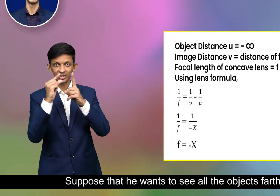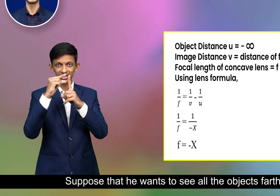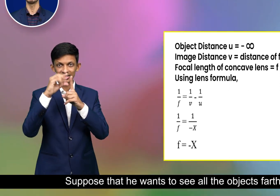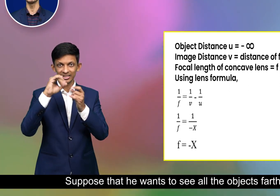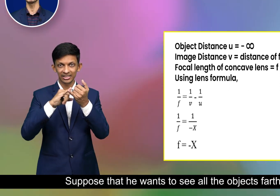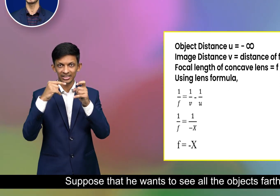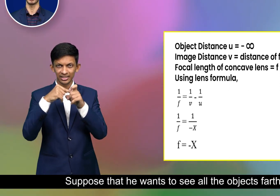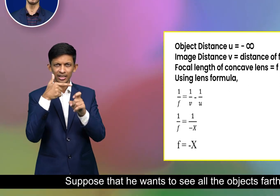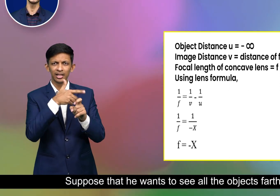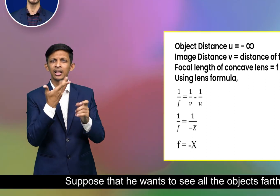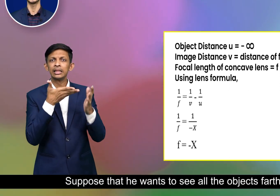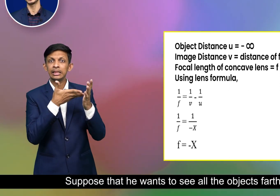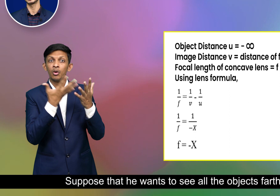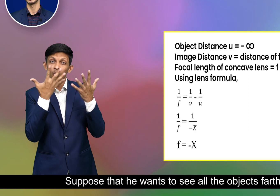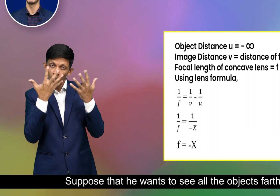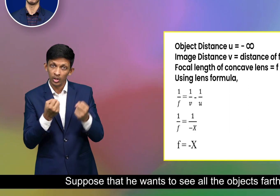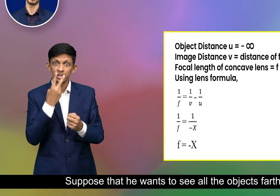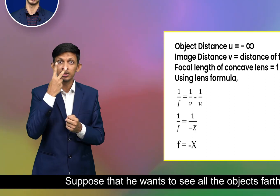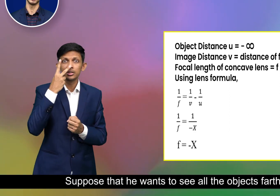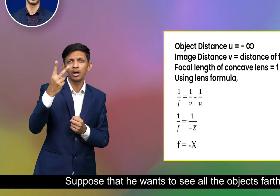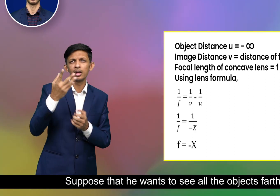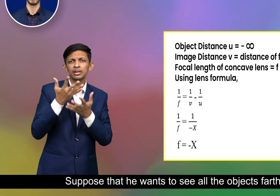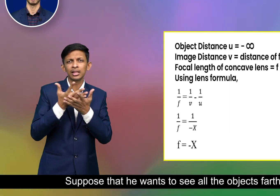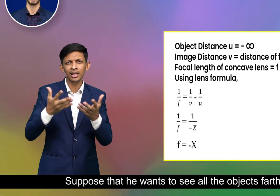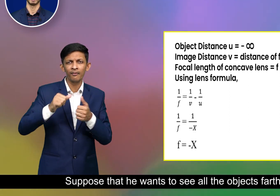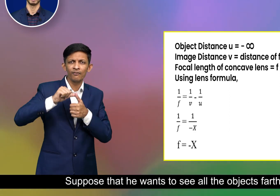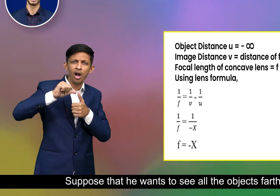Suppose that he wants to see all the objects farther